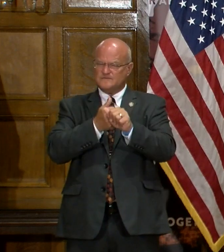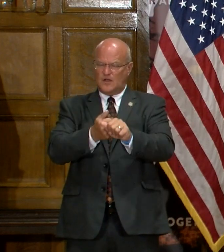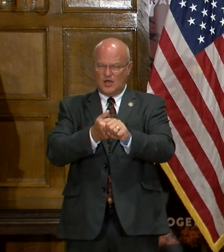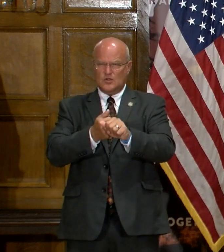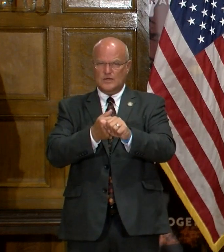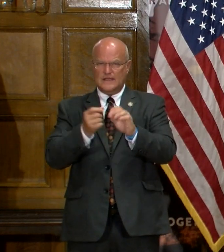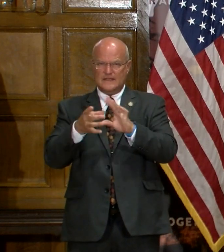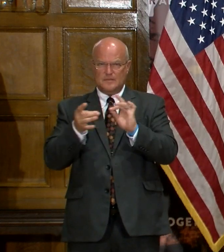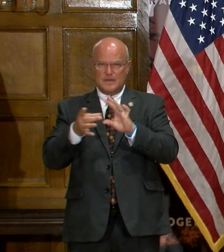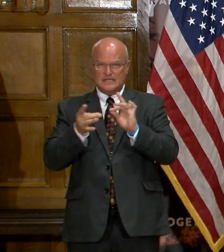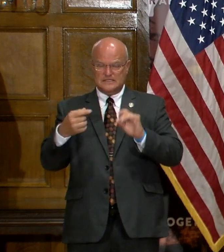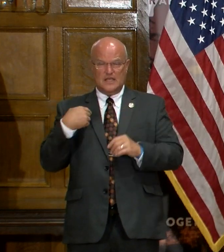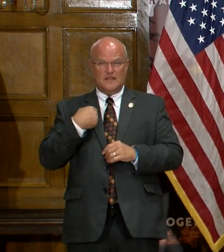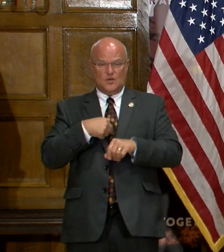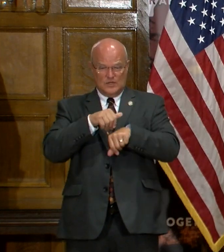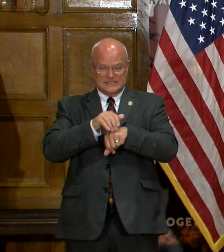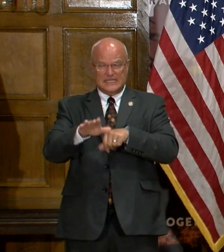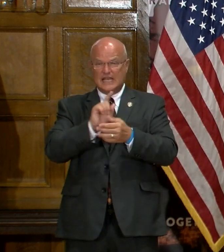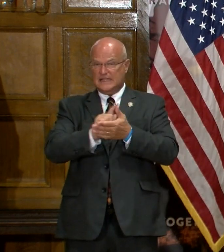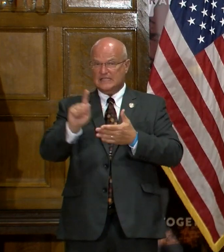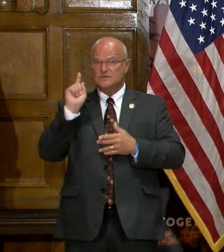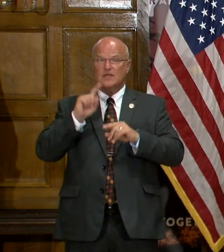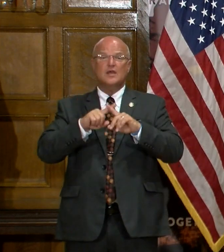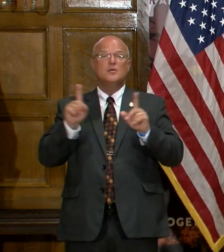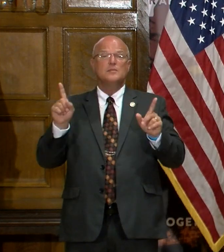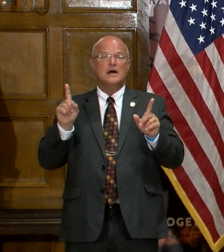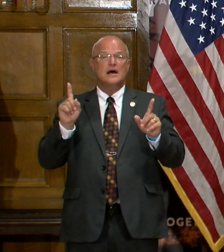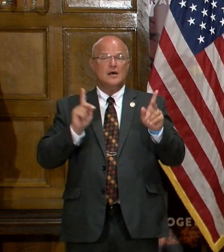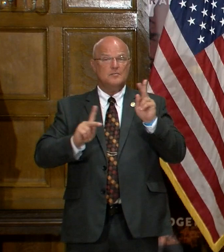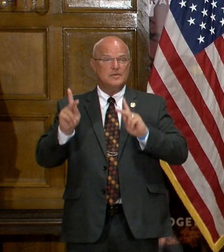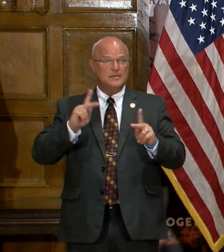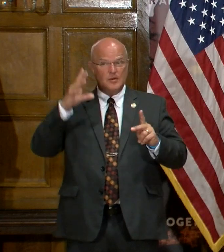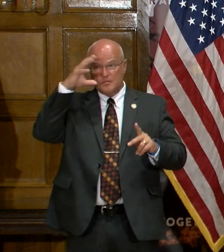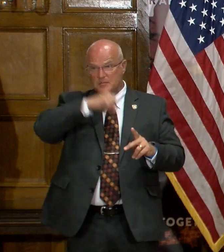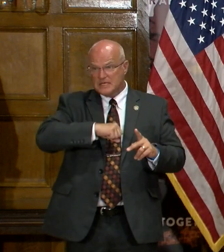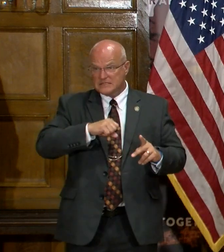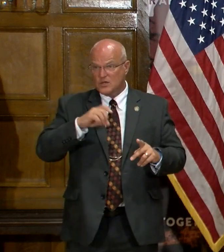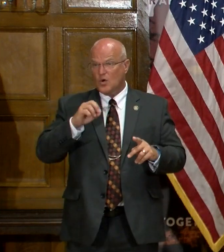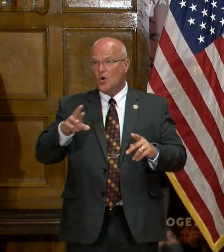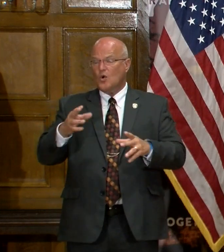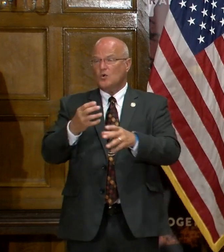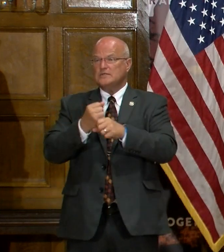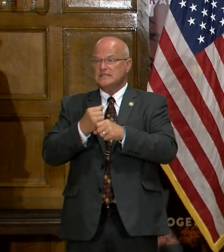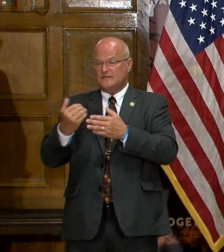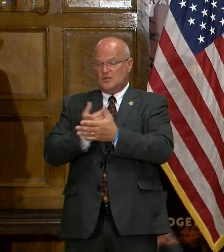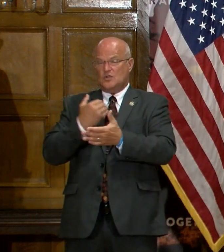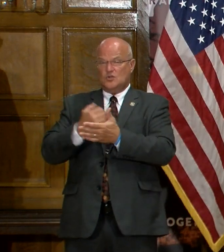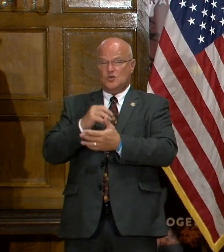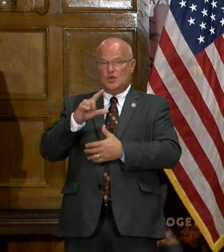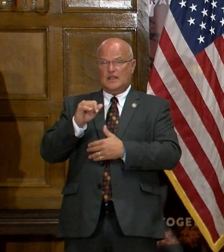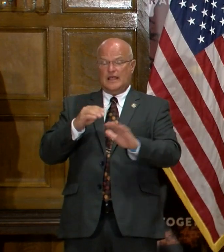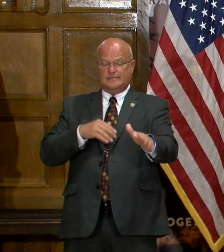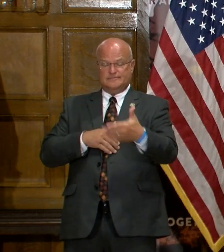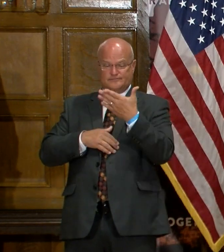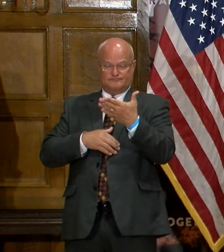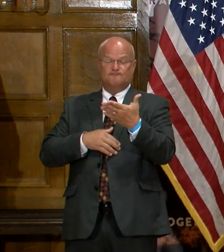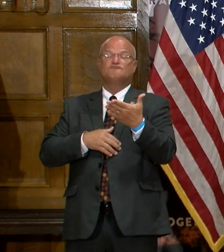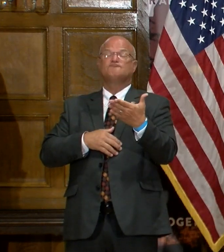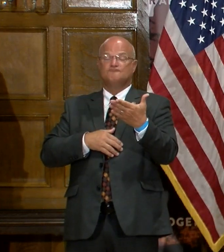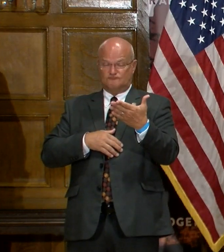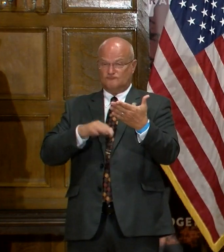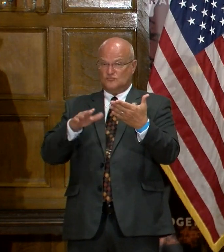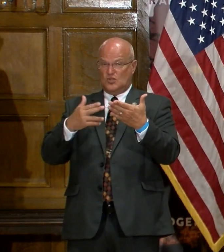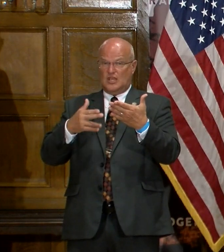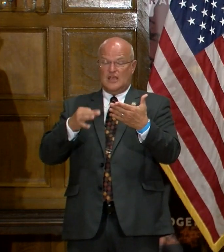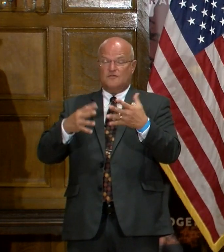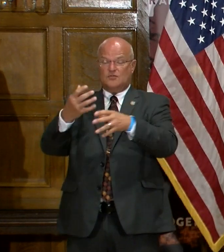the message that we sent out last week. But for those who might have missed it or have received a new claim or something in their name, again,